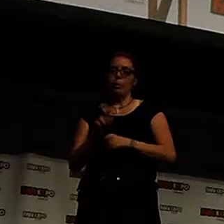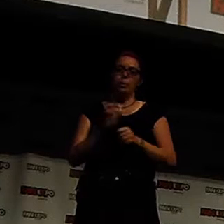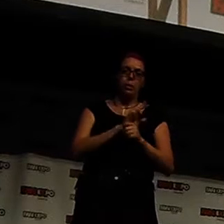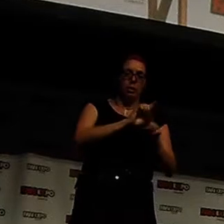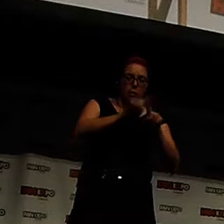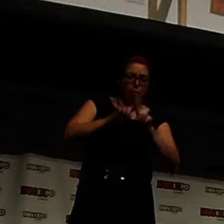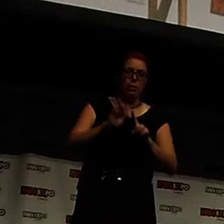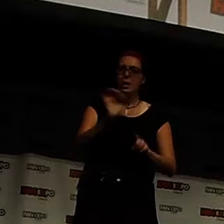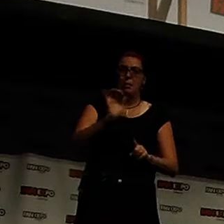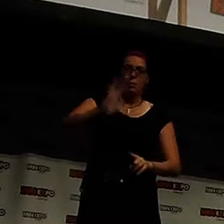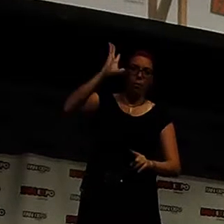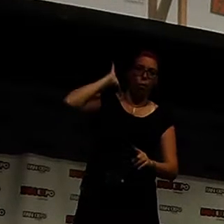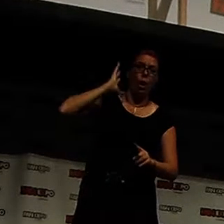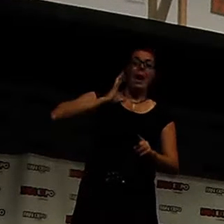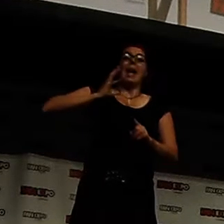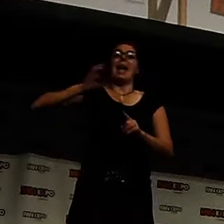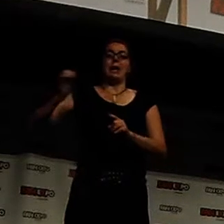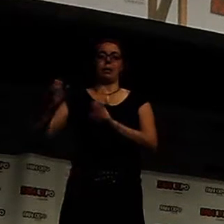that you can.